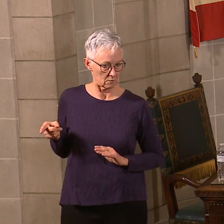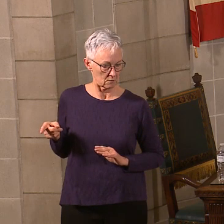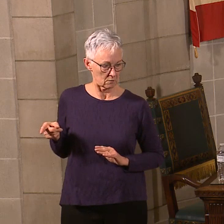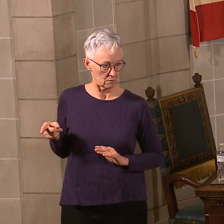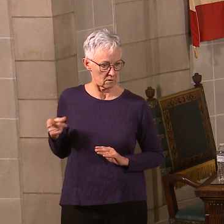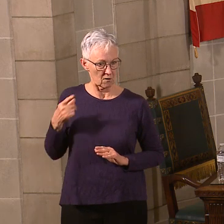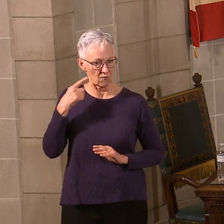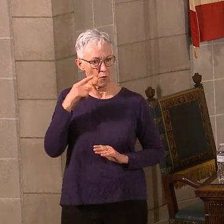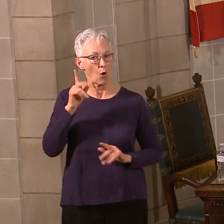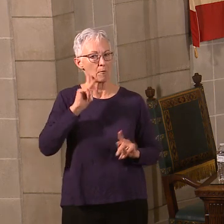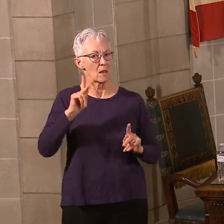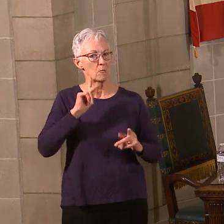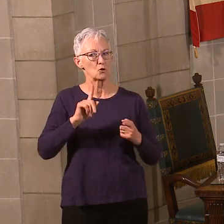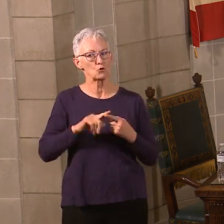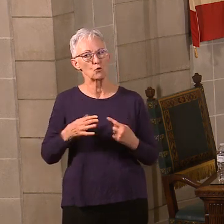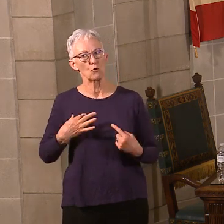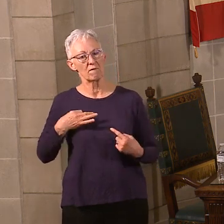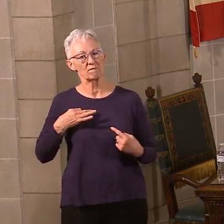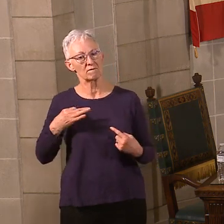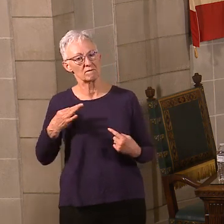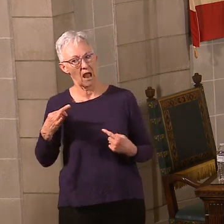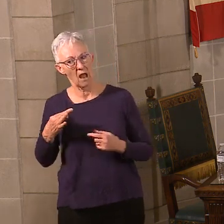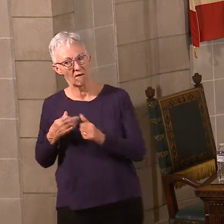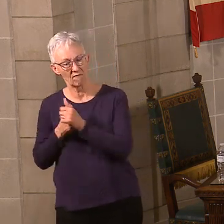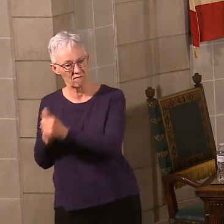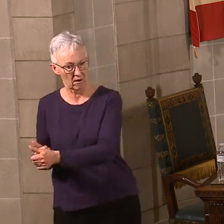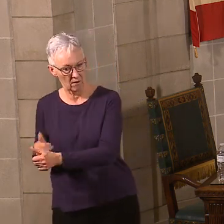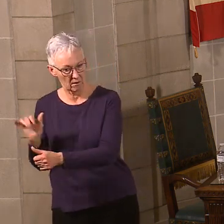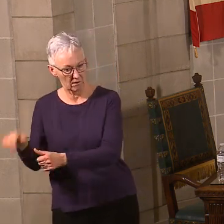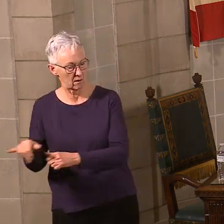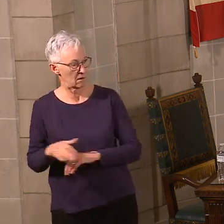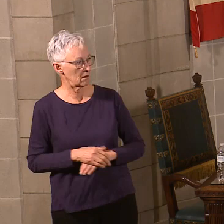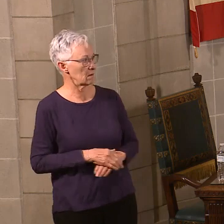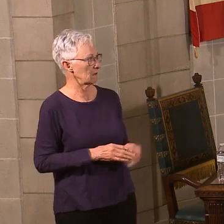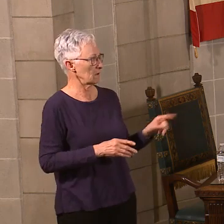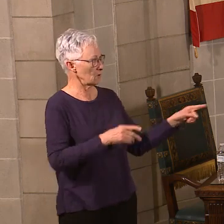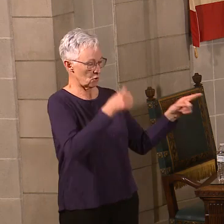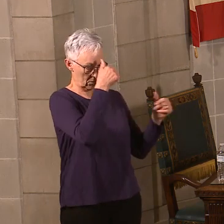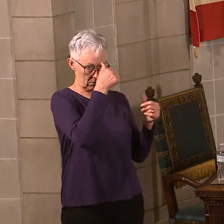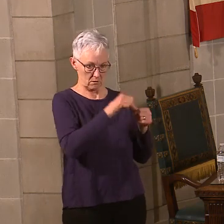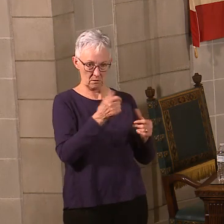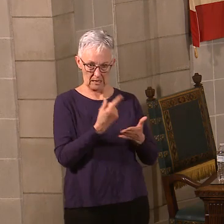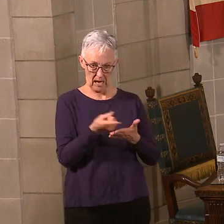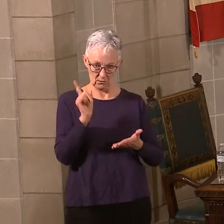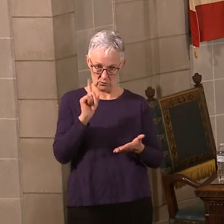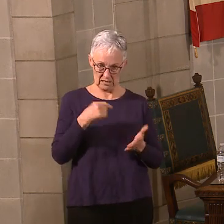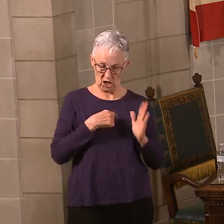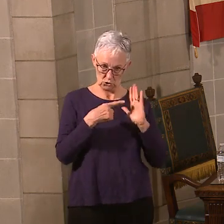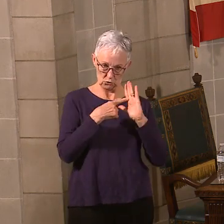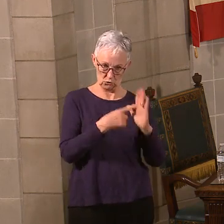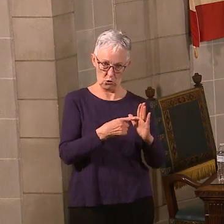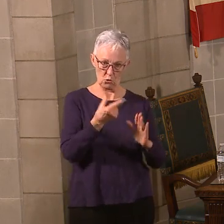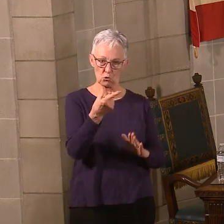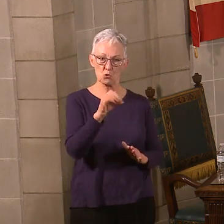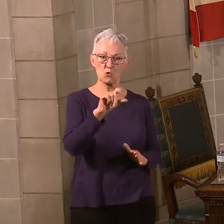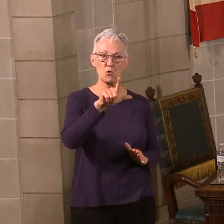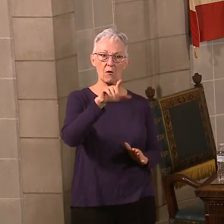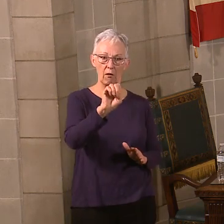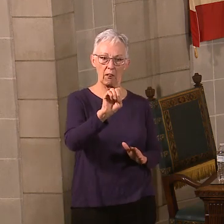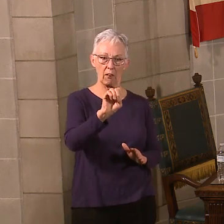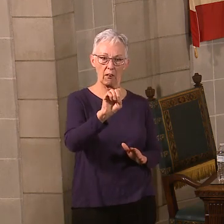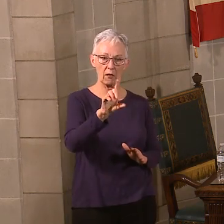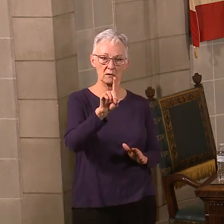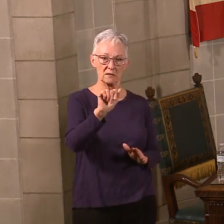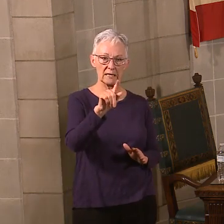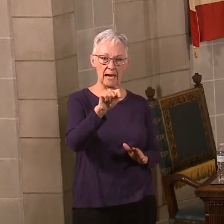of guideline? Well, the emphasis, remember last week when I showed you the Google data, it showed that staying home was only up 8%, and I said, hey, we got to do